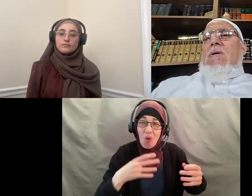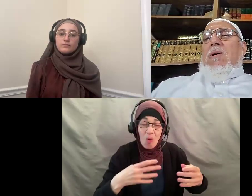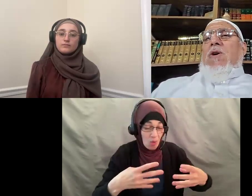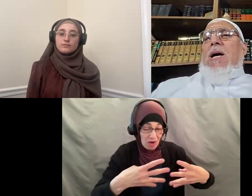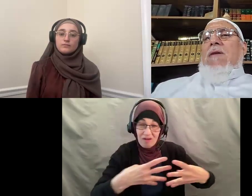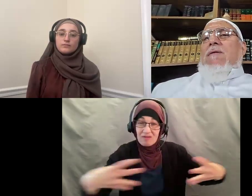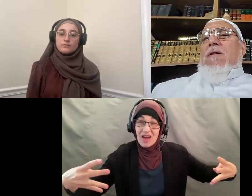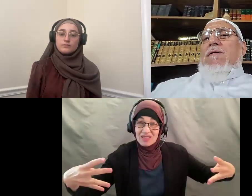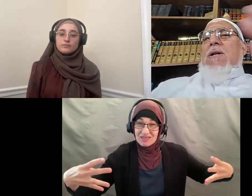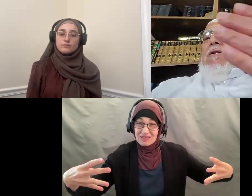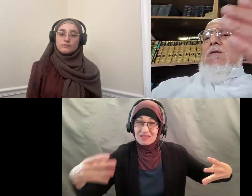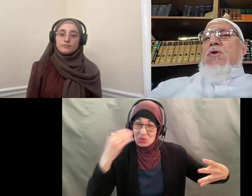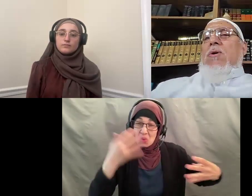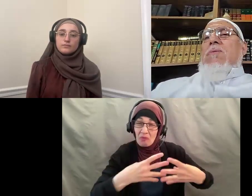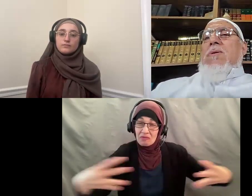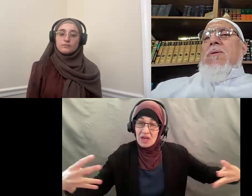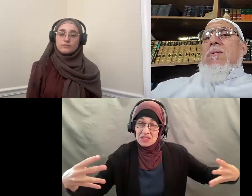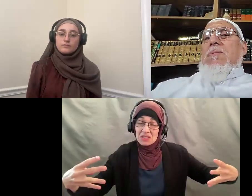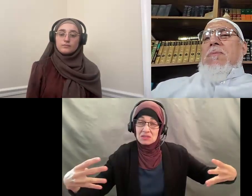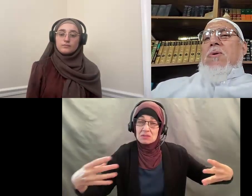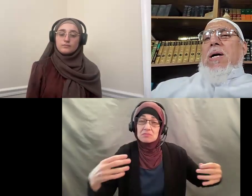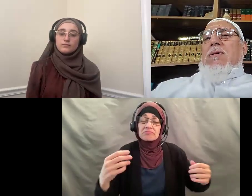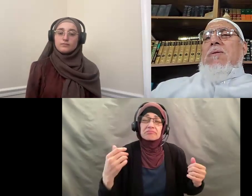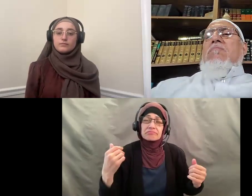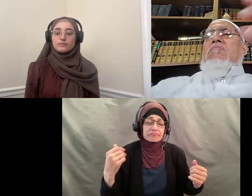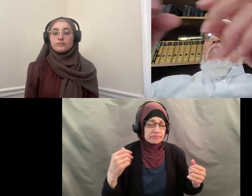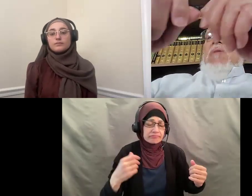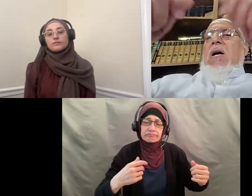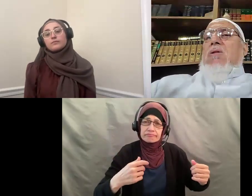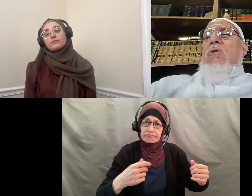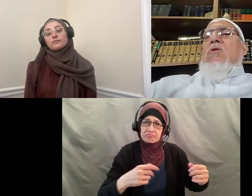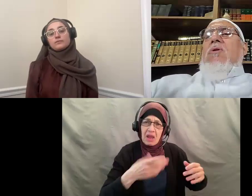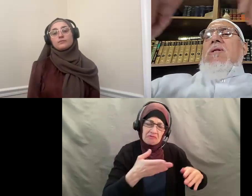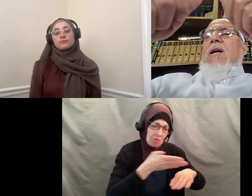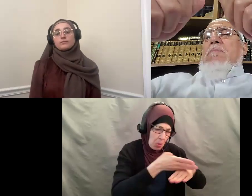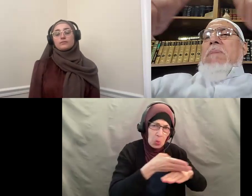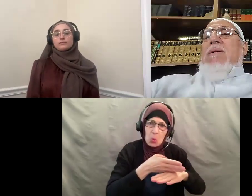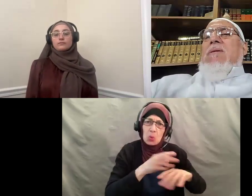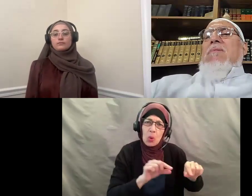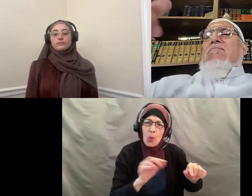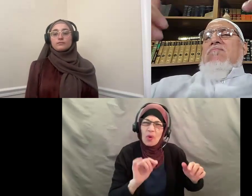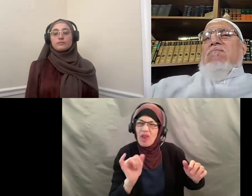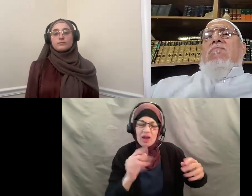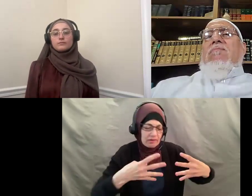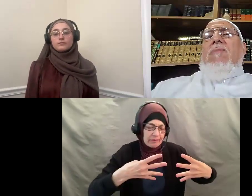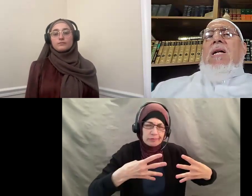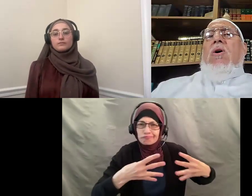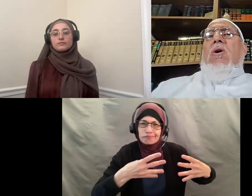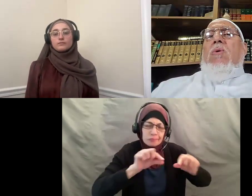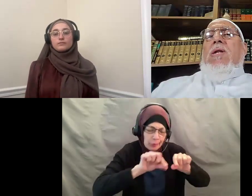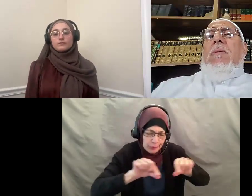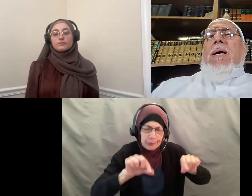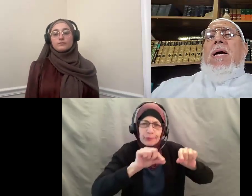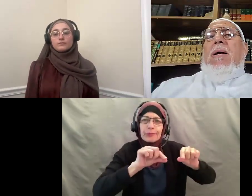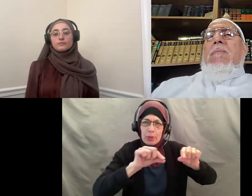Do you know when you have a fence of straws, right? And those straws got bent, that's